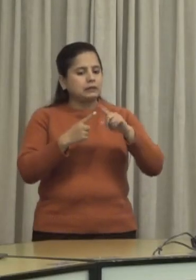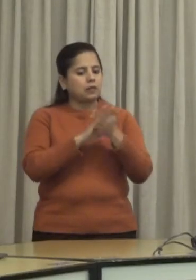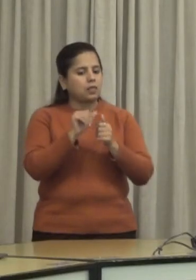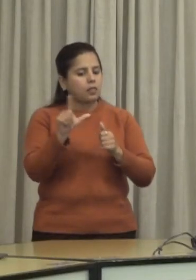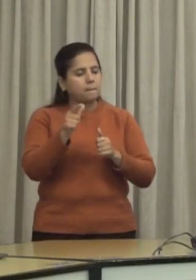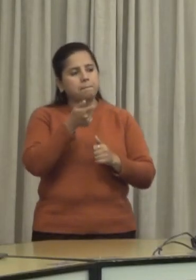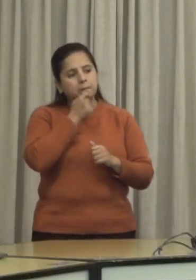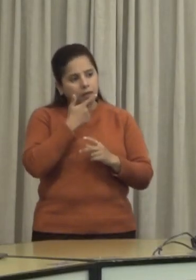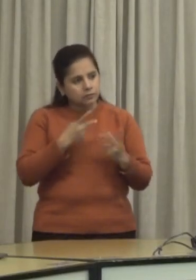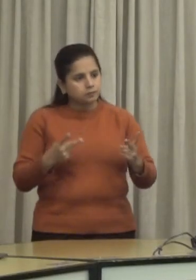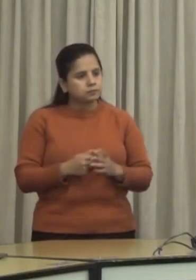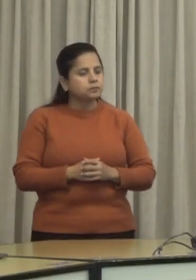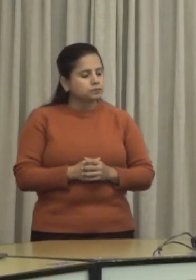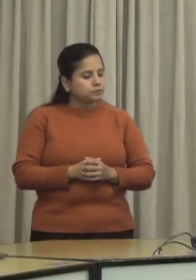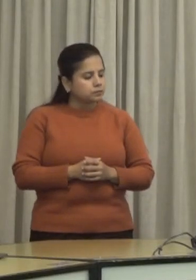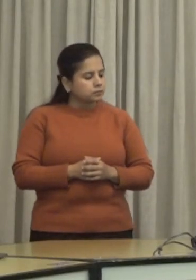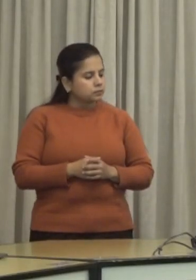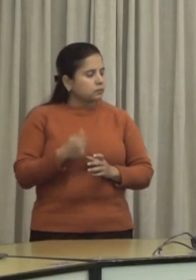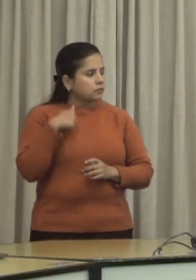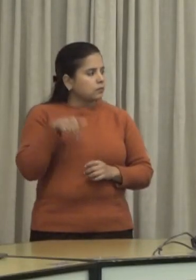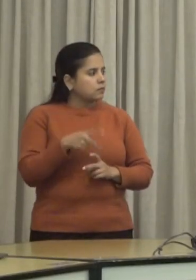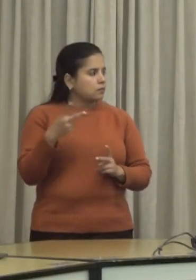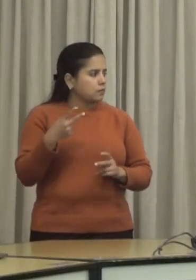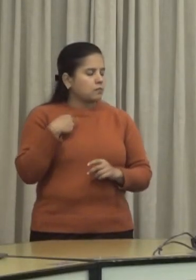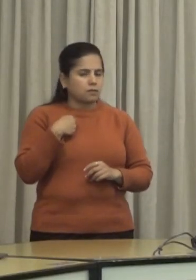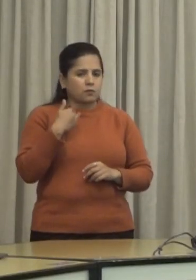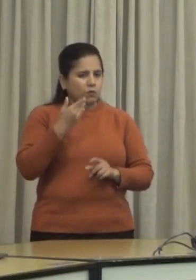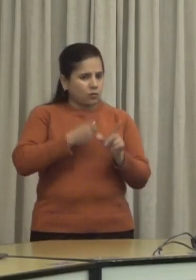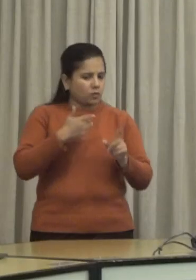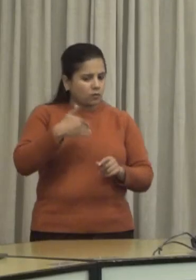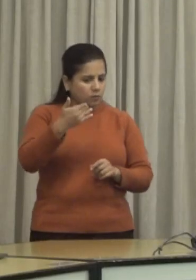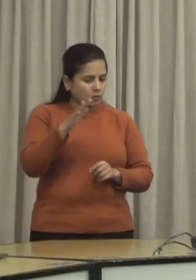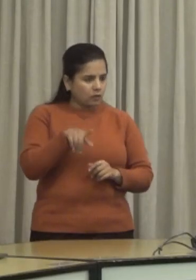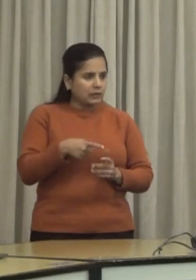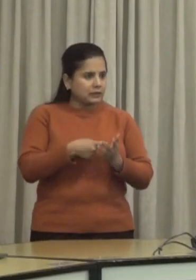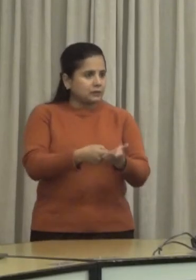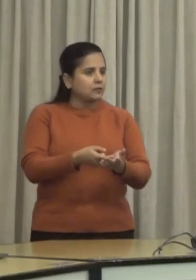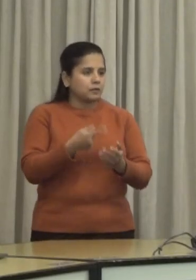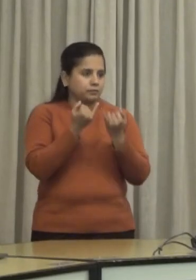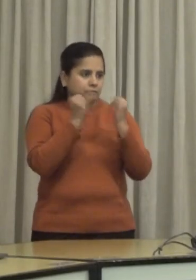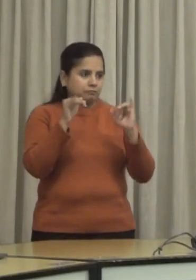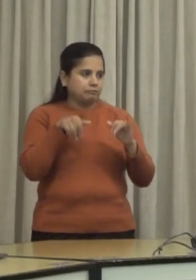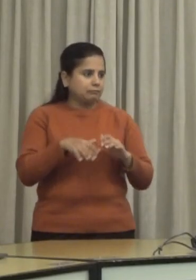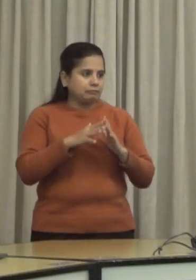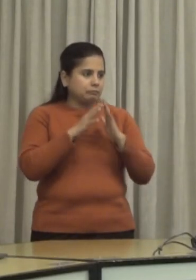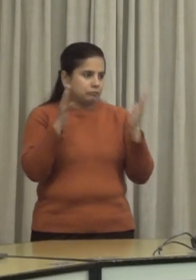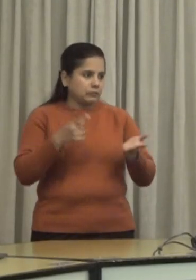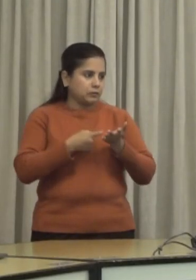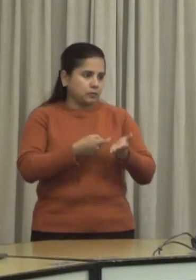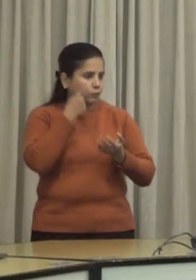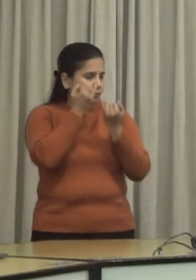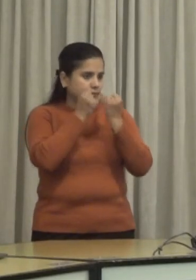So we are a little light years away from that sort of respect for autonomy. That's an extreme form of respect for